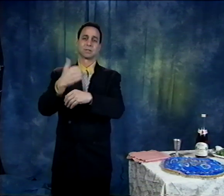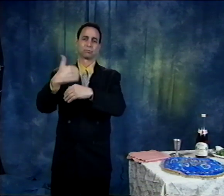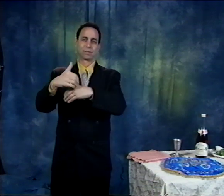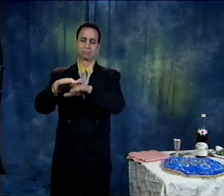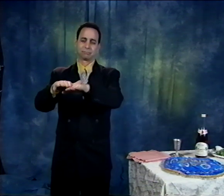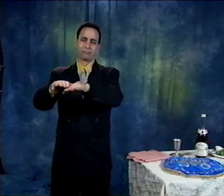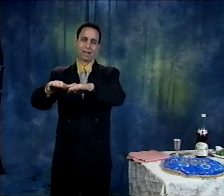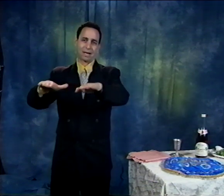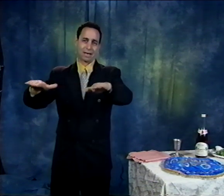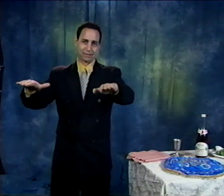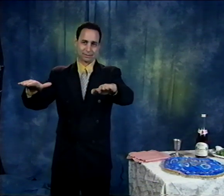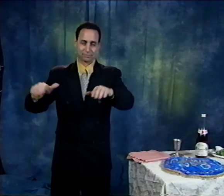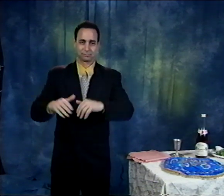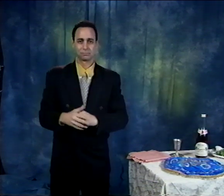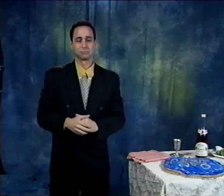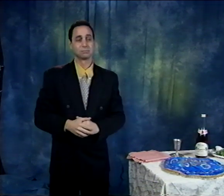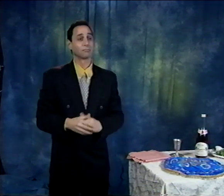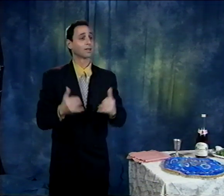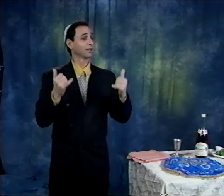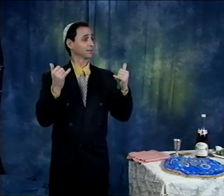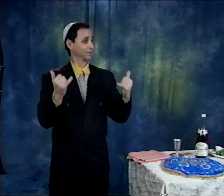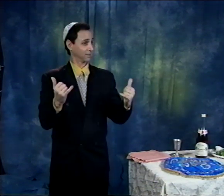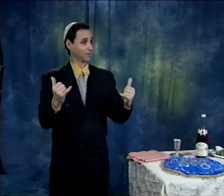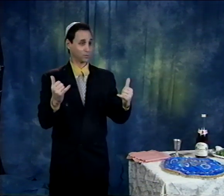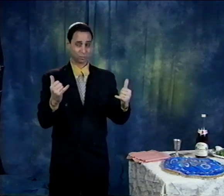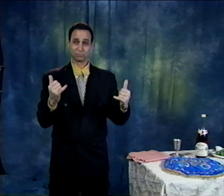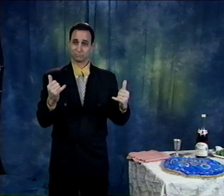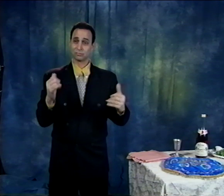So they made their bread flat. Now,